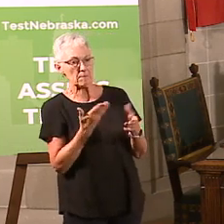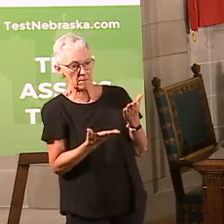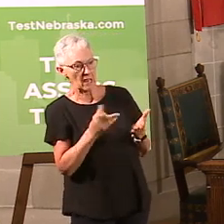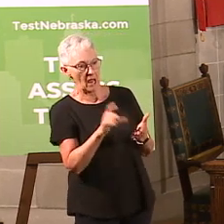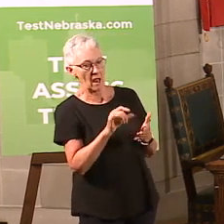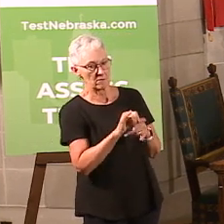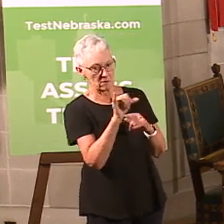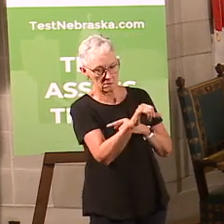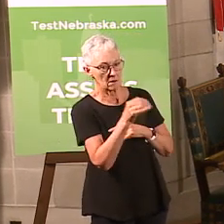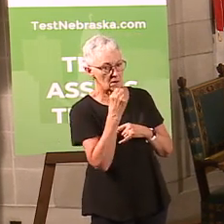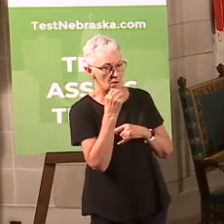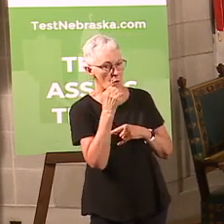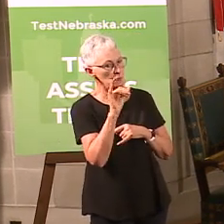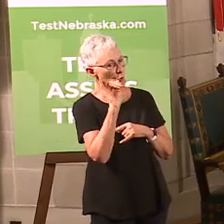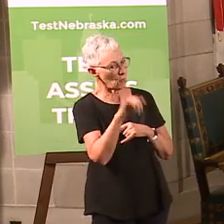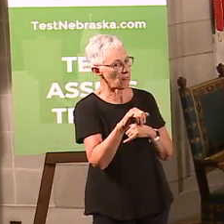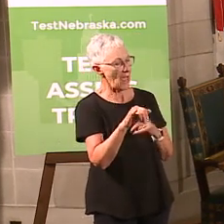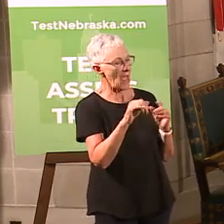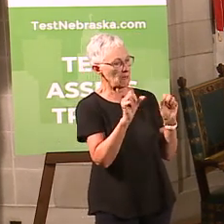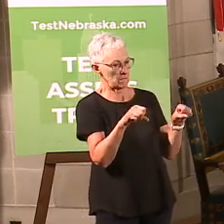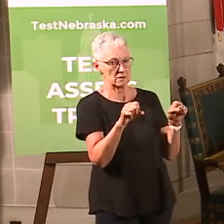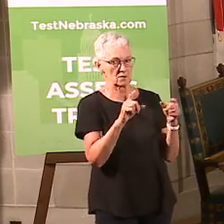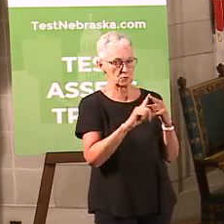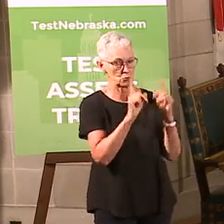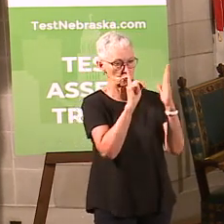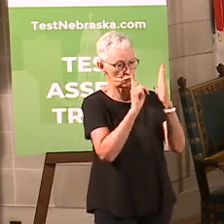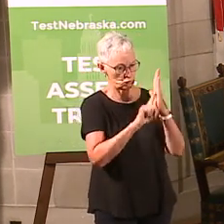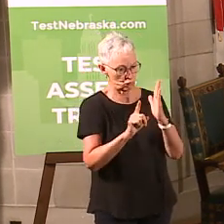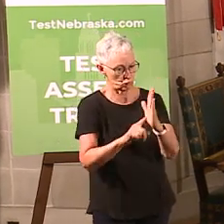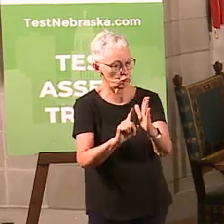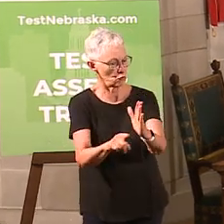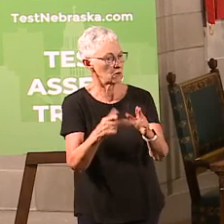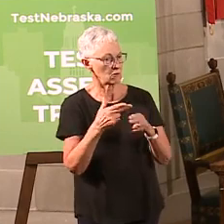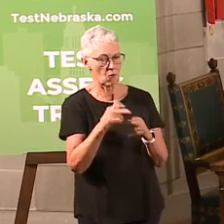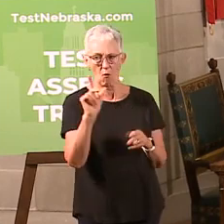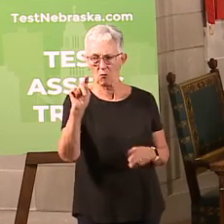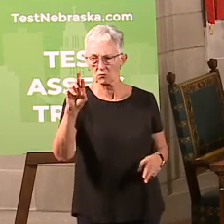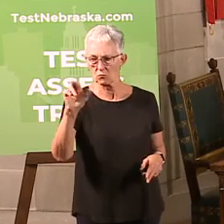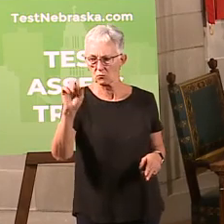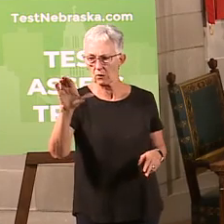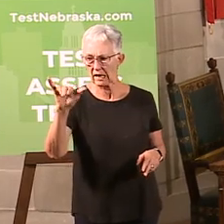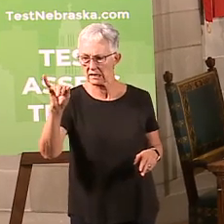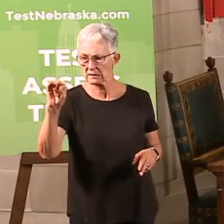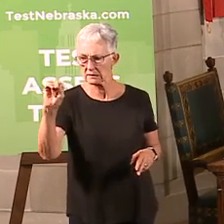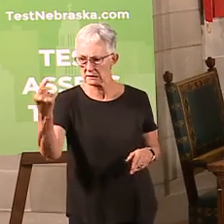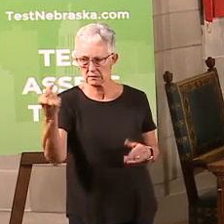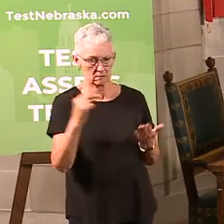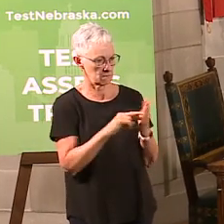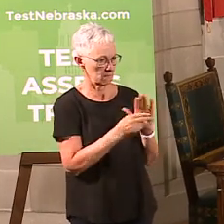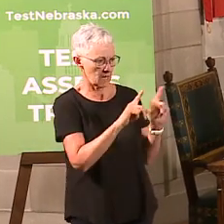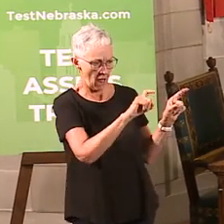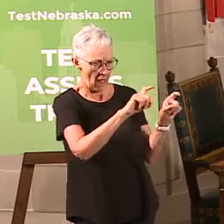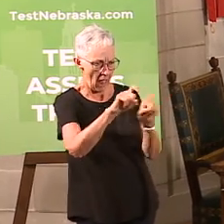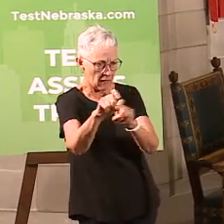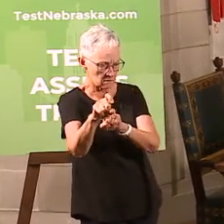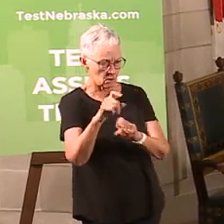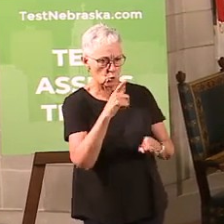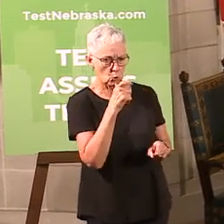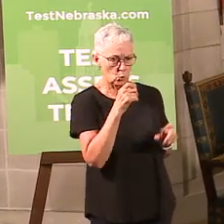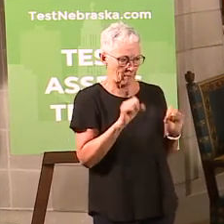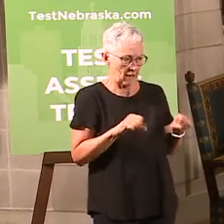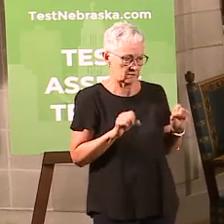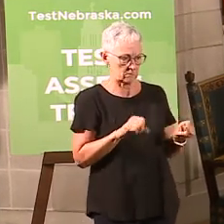of epidemiology to allow us to be able to control those outbreaks. So while we're certainly going to keep in our playbook